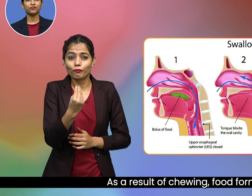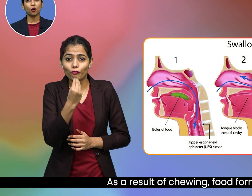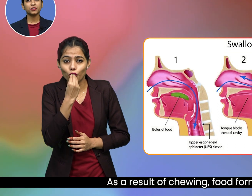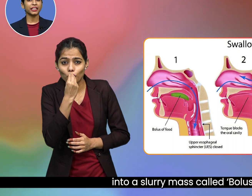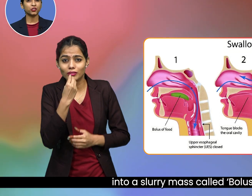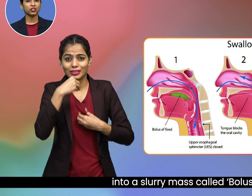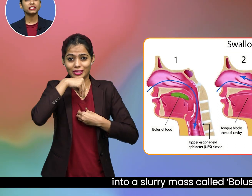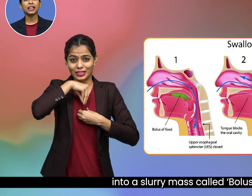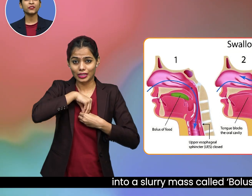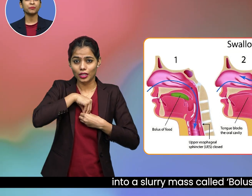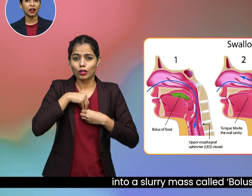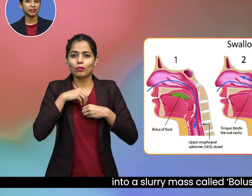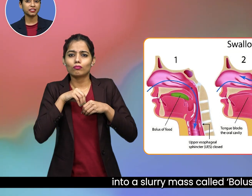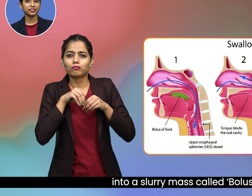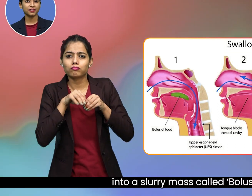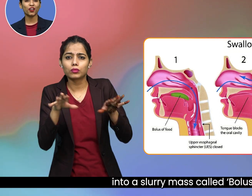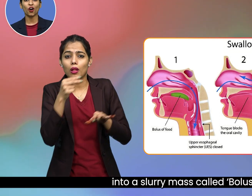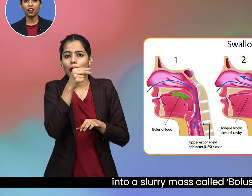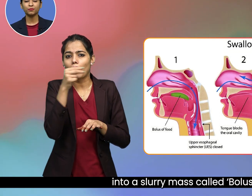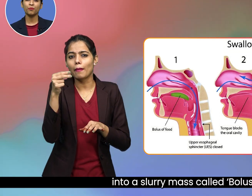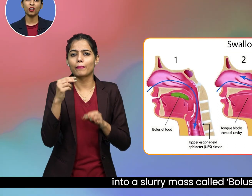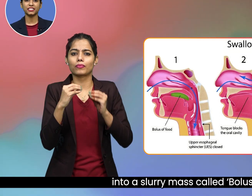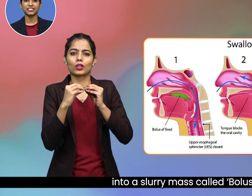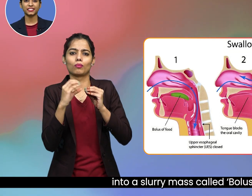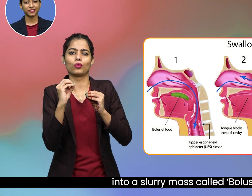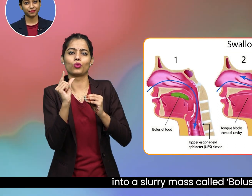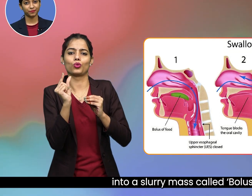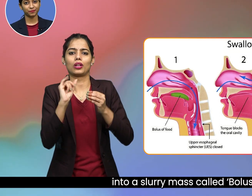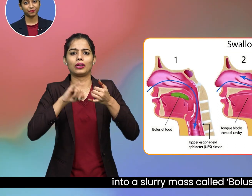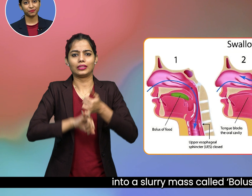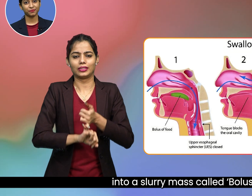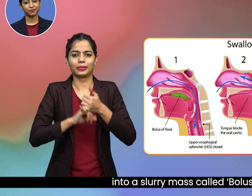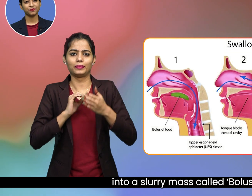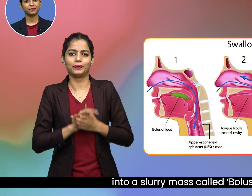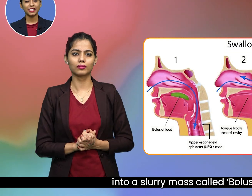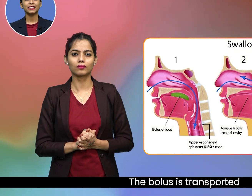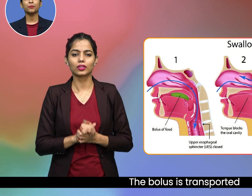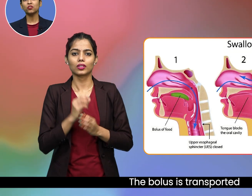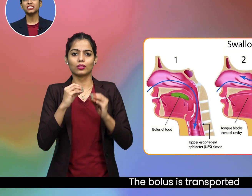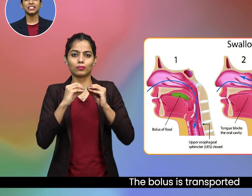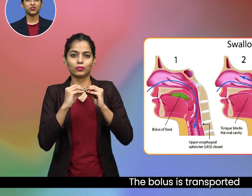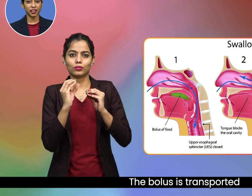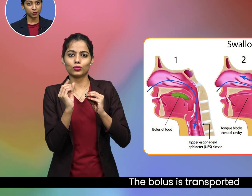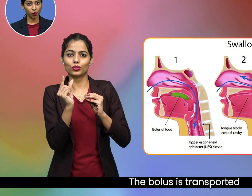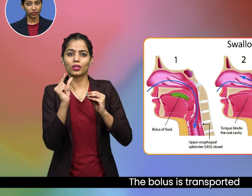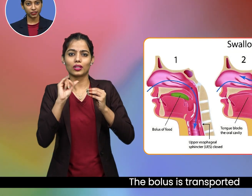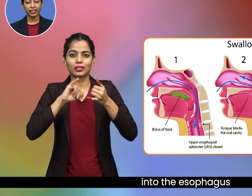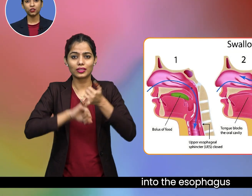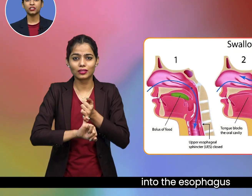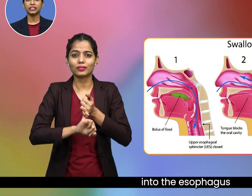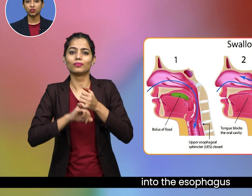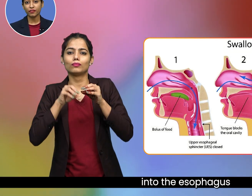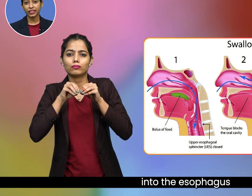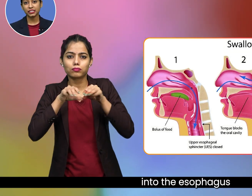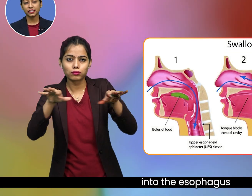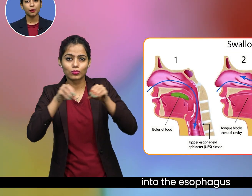food forms into a slurry mass called bolus. The bolus is transported into